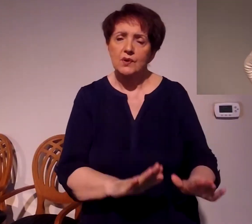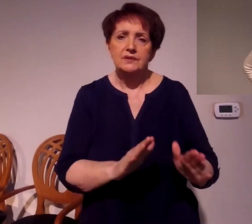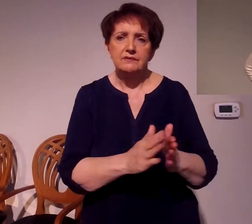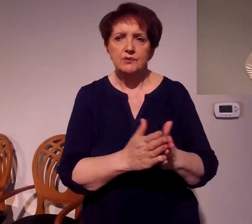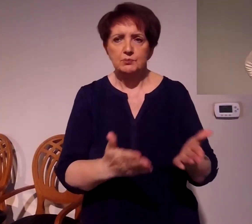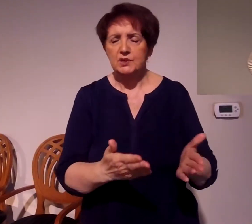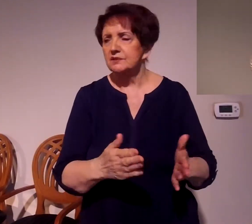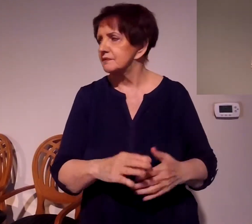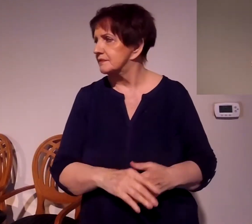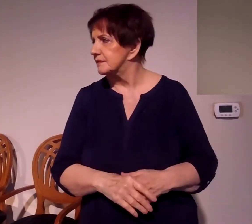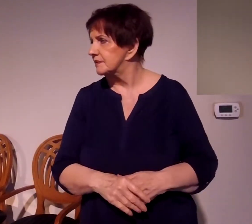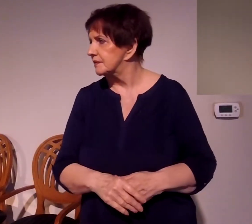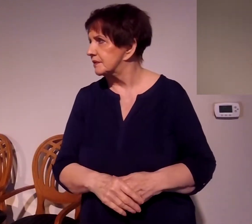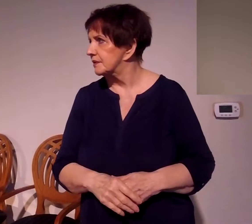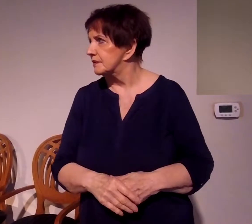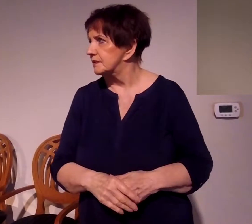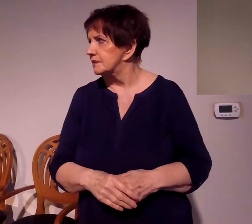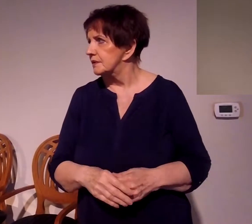little